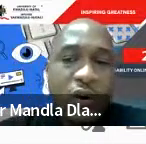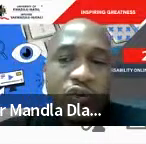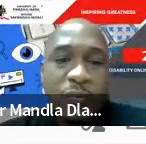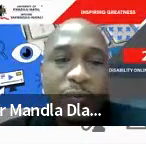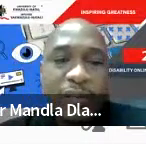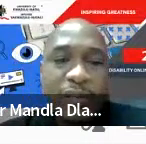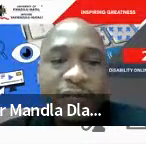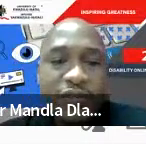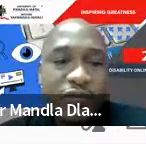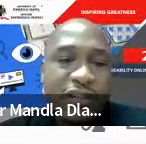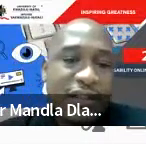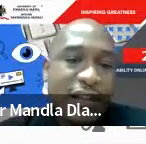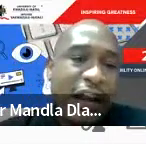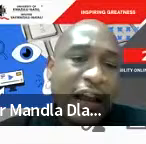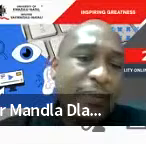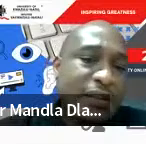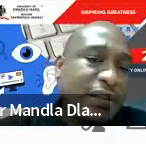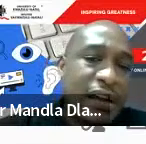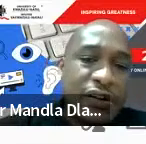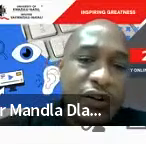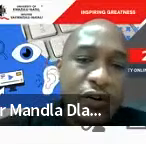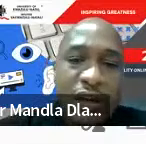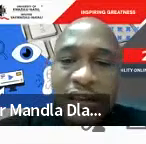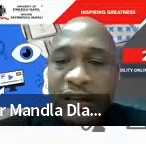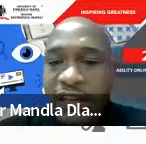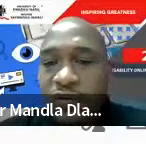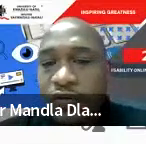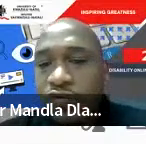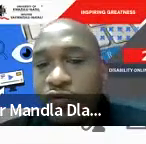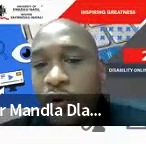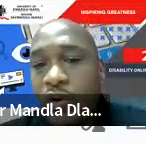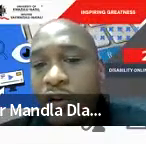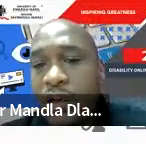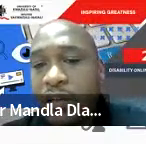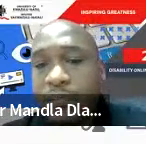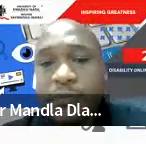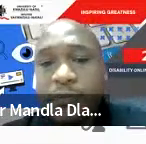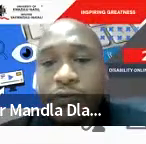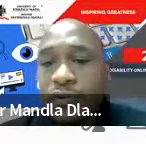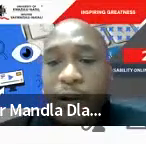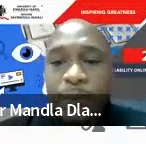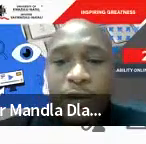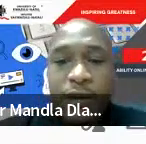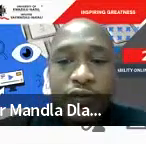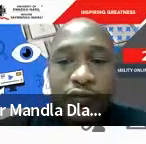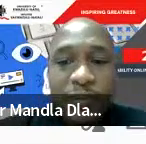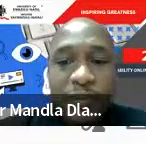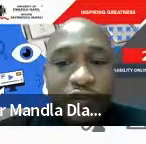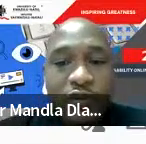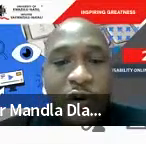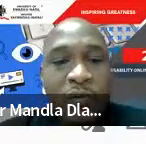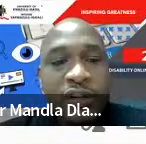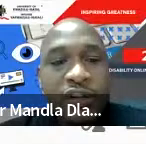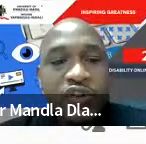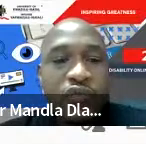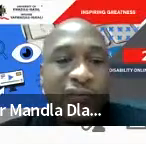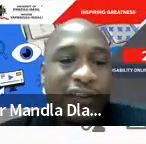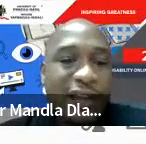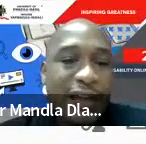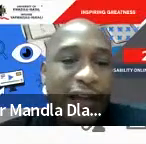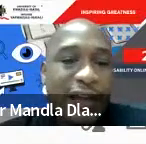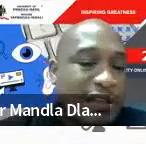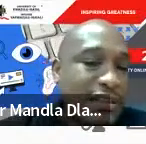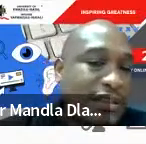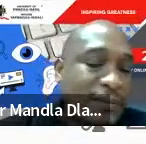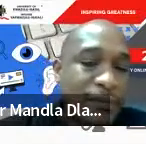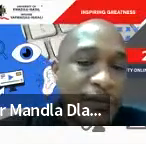It is also believed to describe a scenario where the king would call the people to brainstorm on issues of